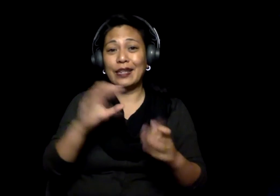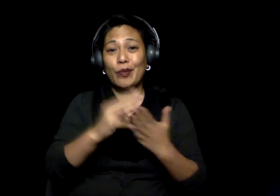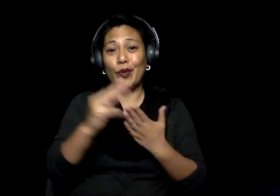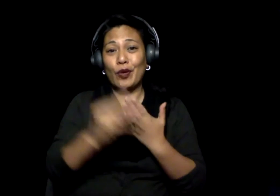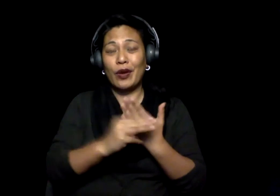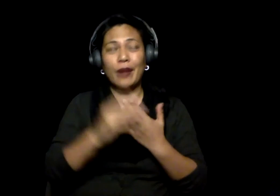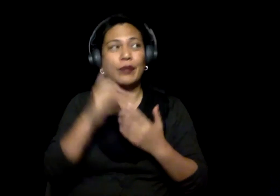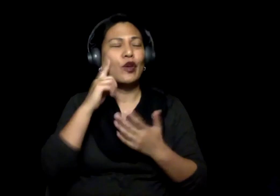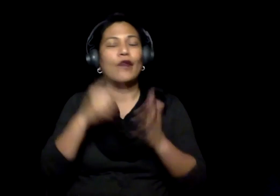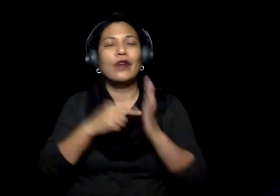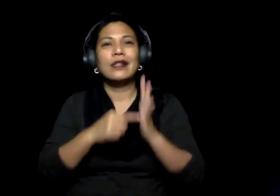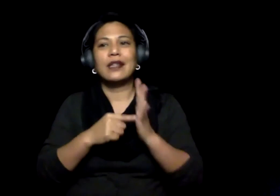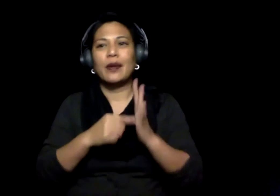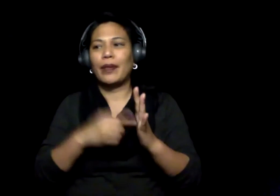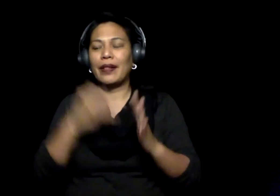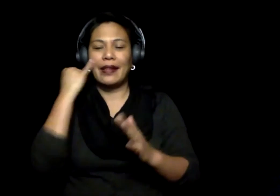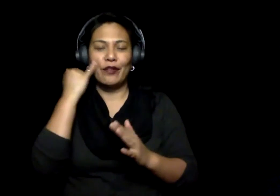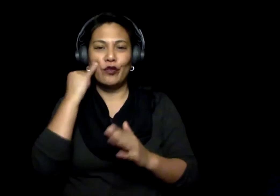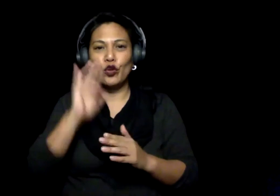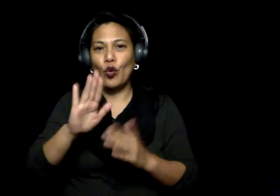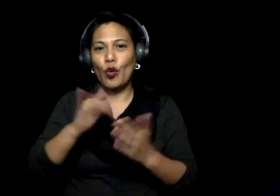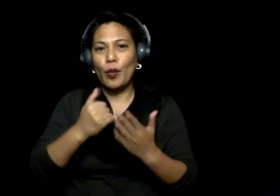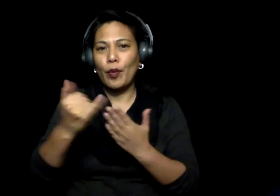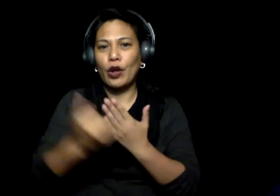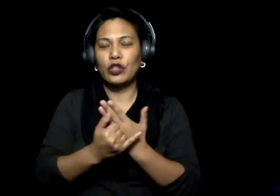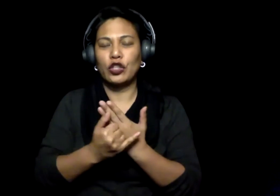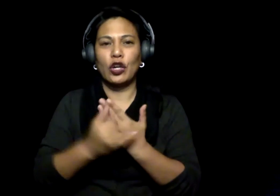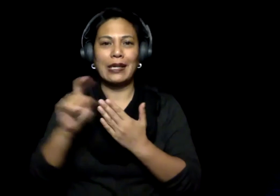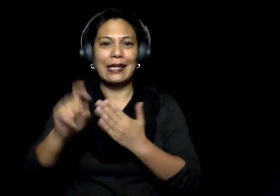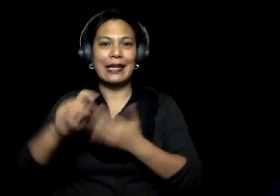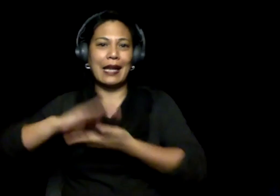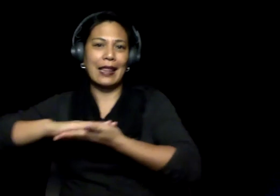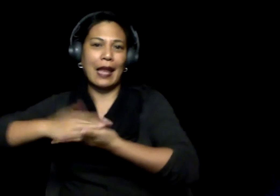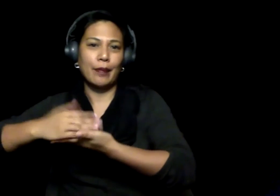purchasing, like laptops or,